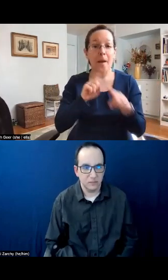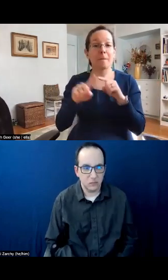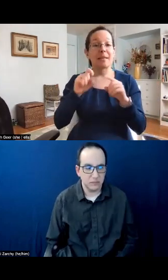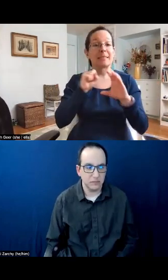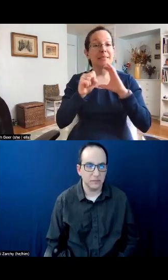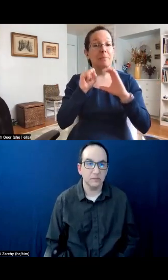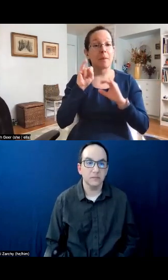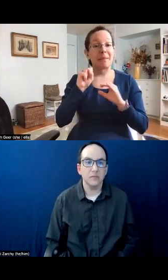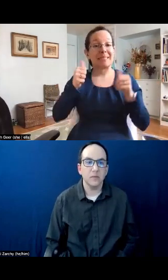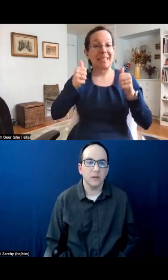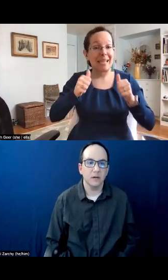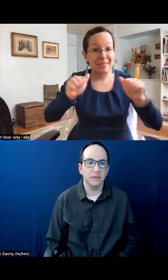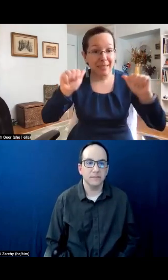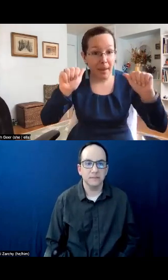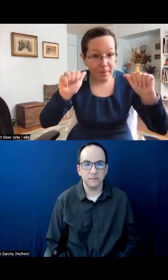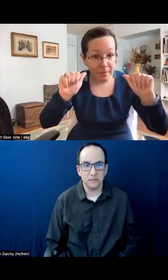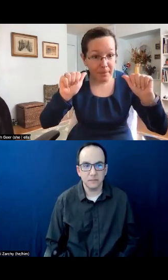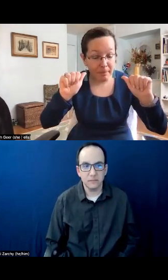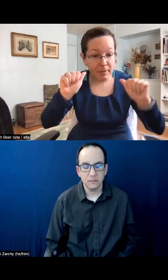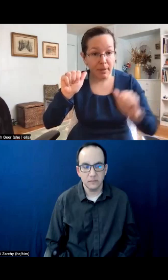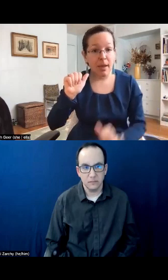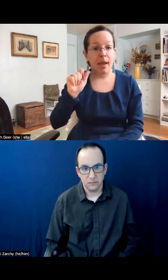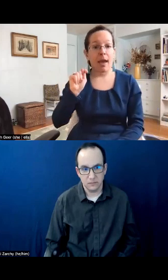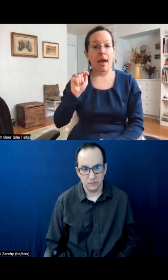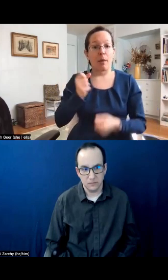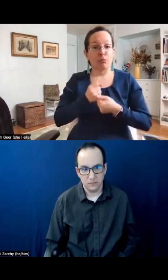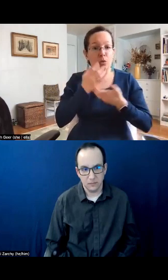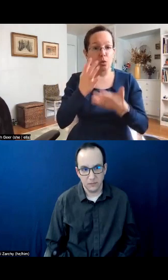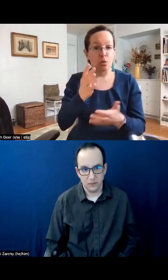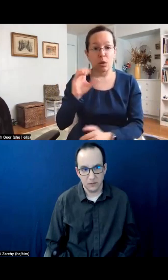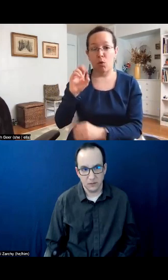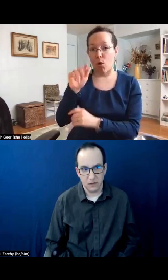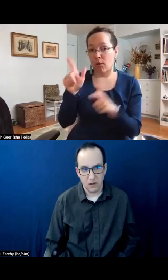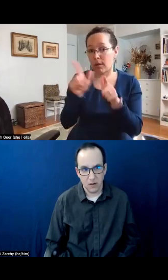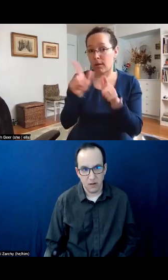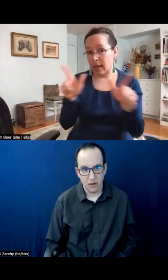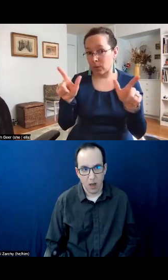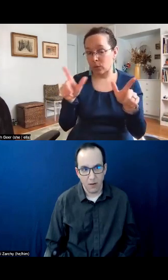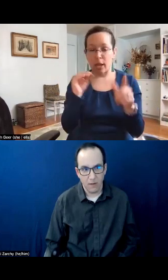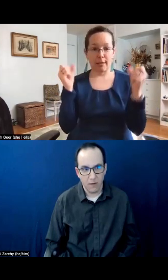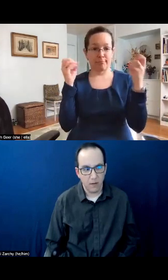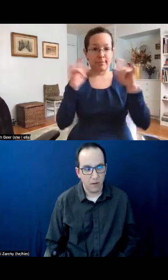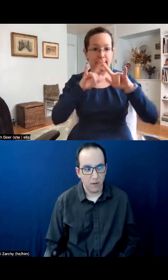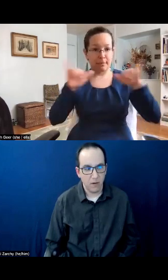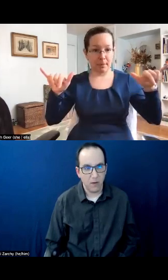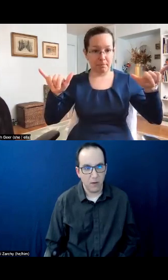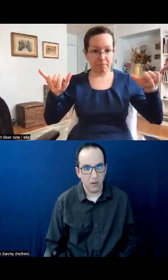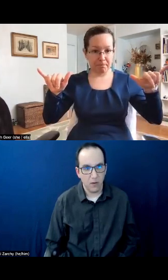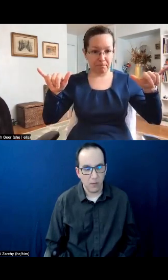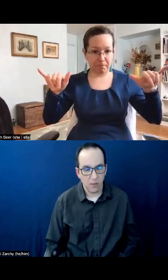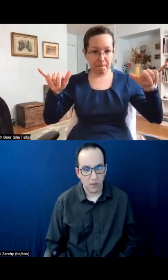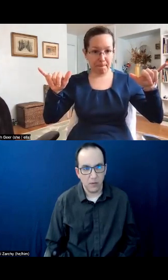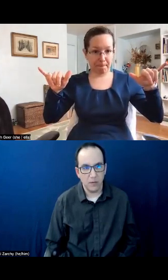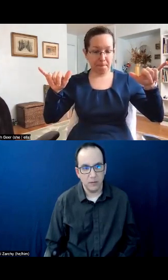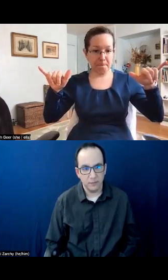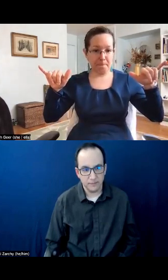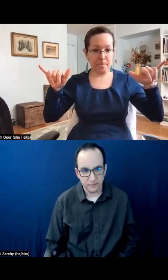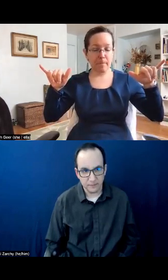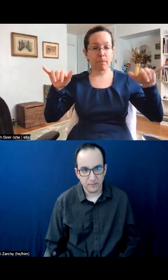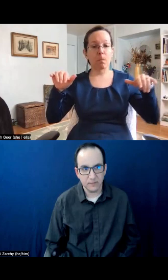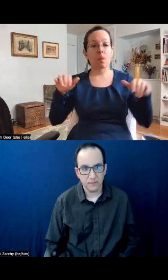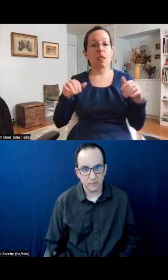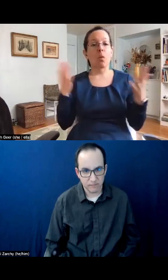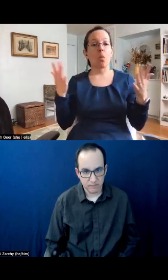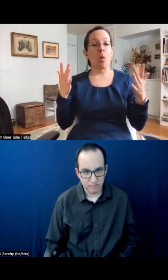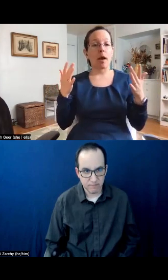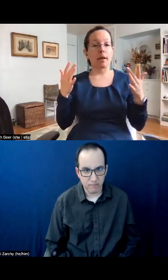successful, especially in the beginning. But simultaneous communication is an attempt to produce an oral language and a signed language at